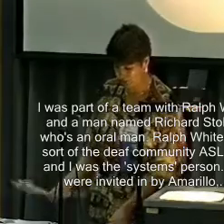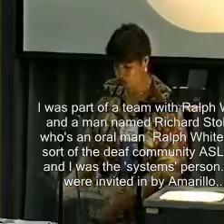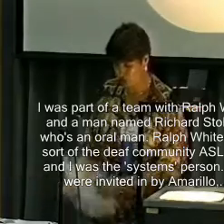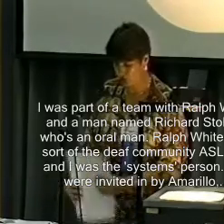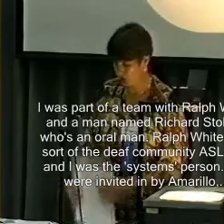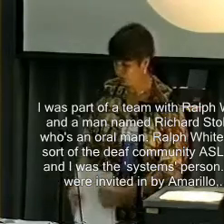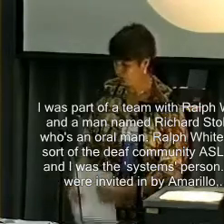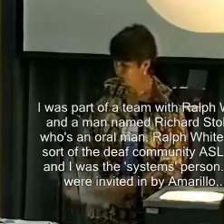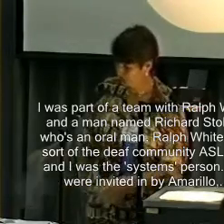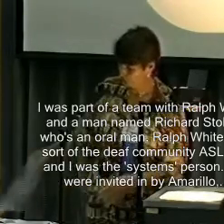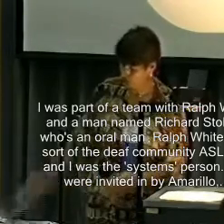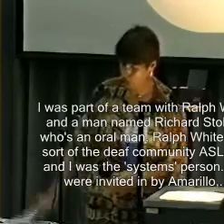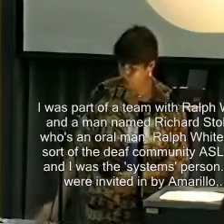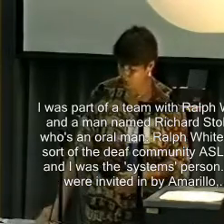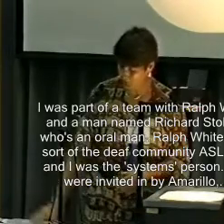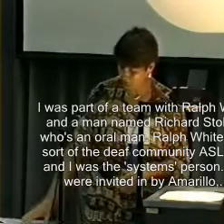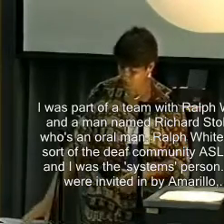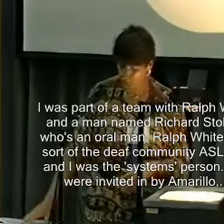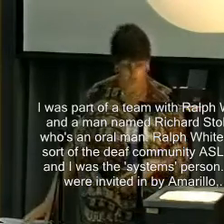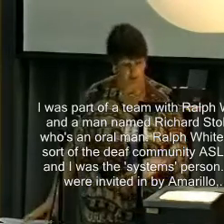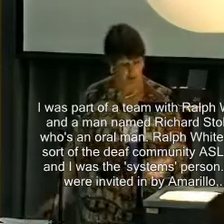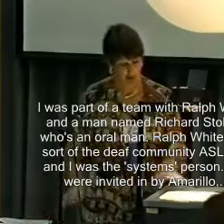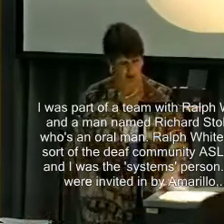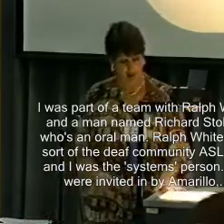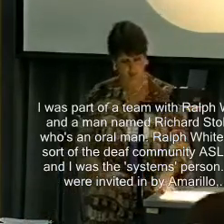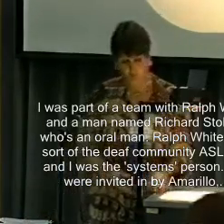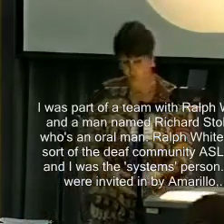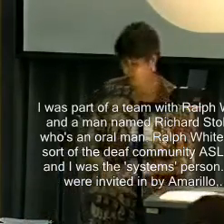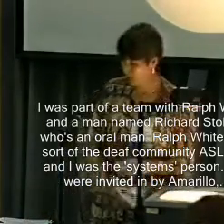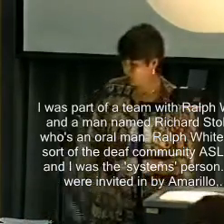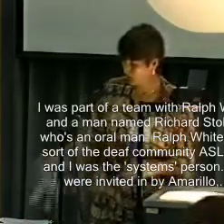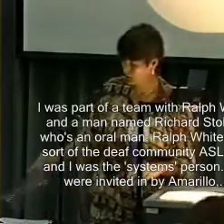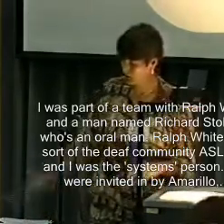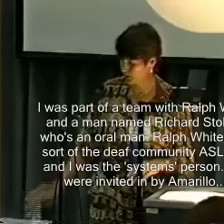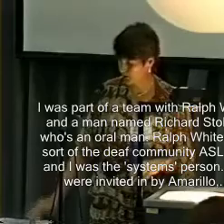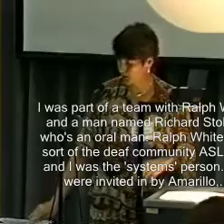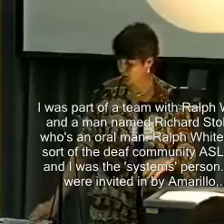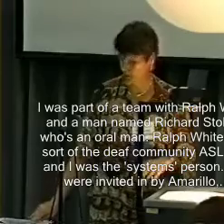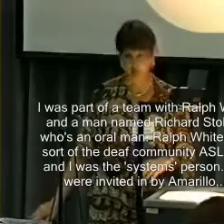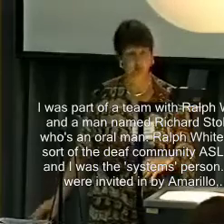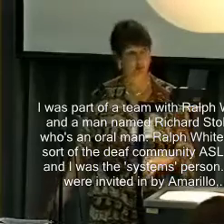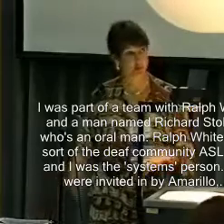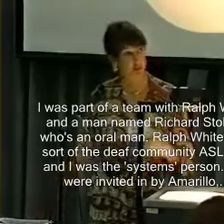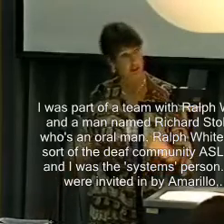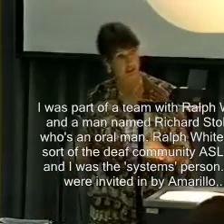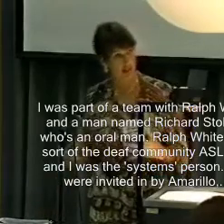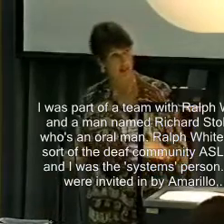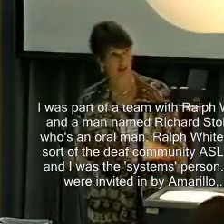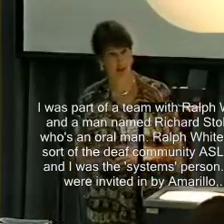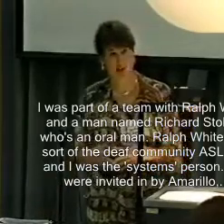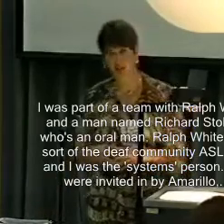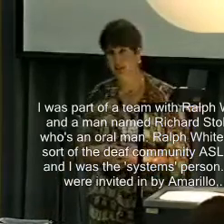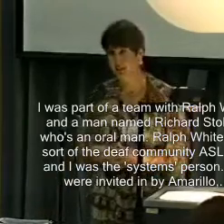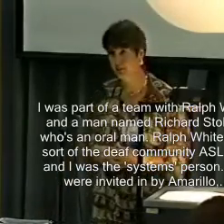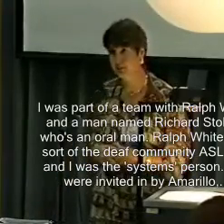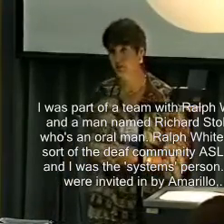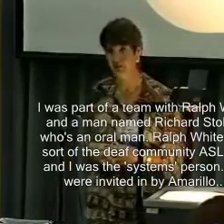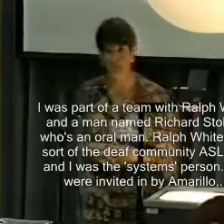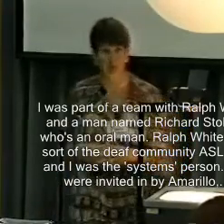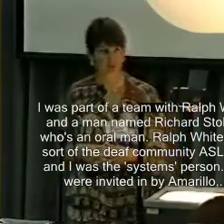Richard Stoker, who's an oral man. And Ralph White was sort of the deaf community ASL guy, and then I was the systems